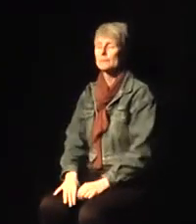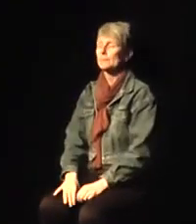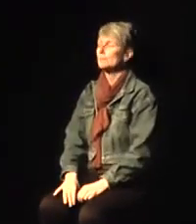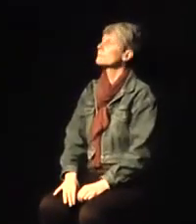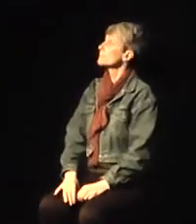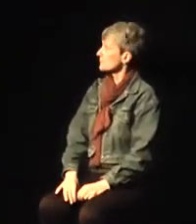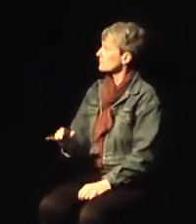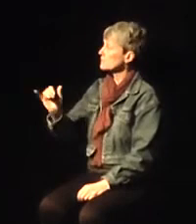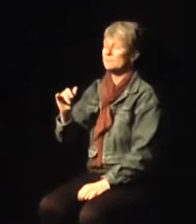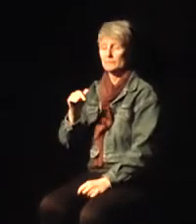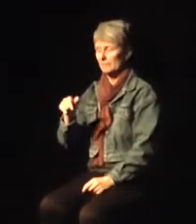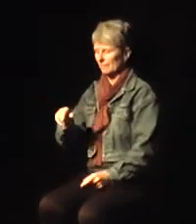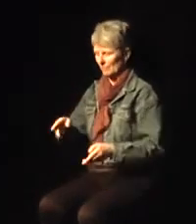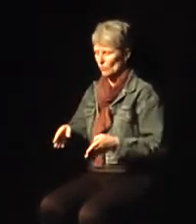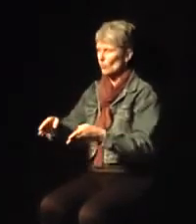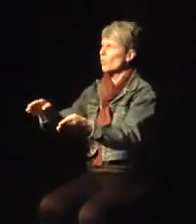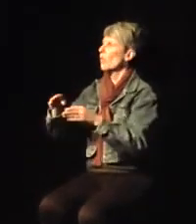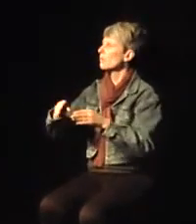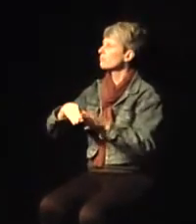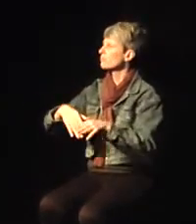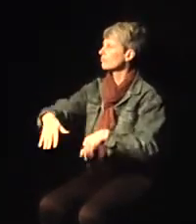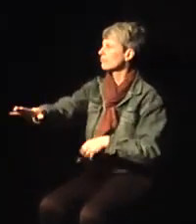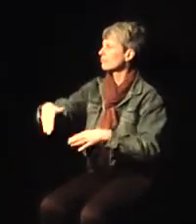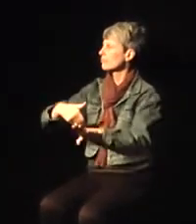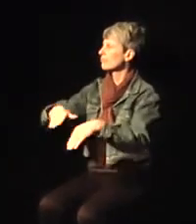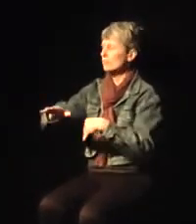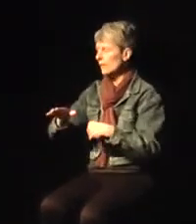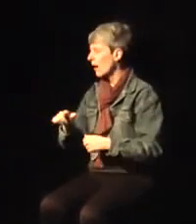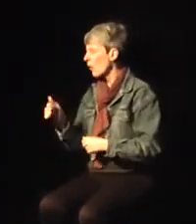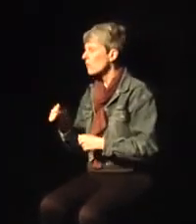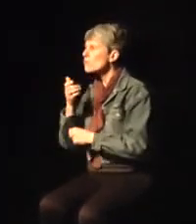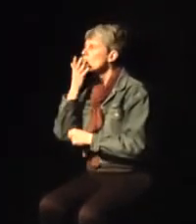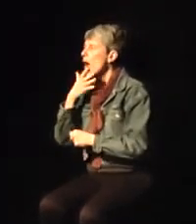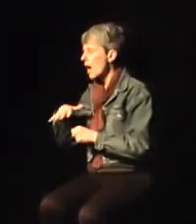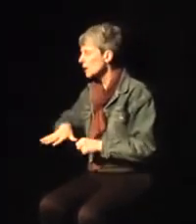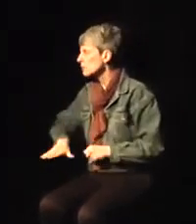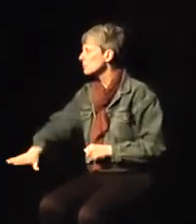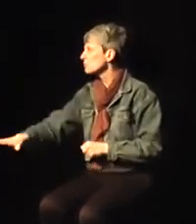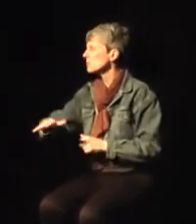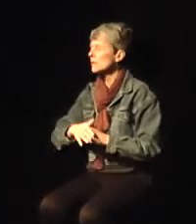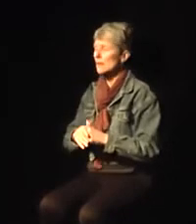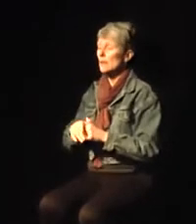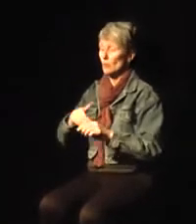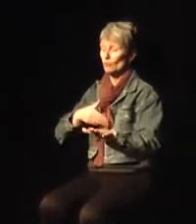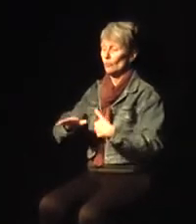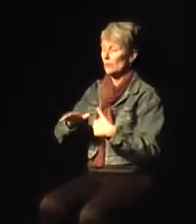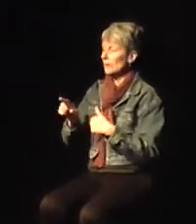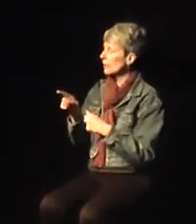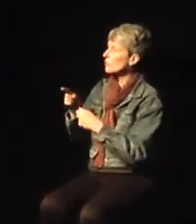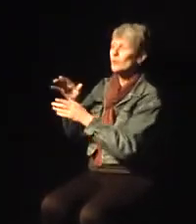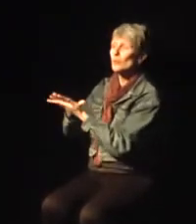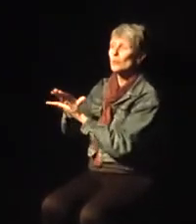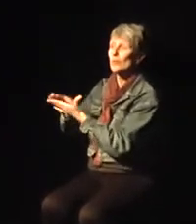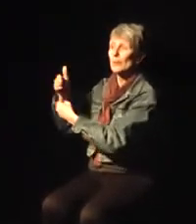We head out of the school to a walkway, and along the walkway is some grass. This walkway leads past the window of my class.